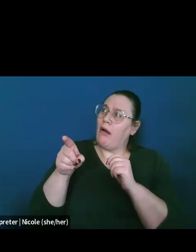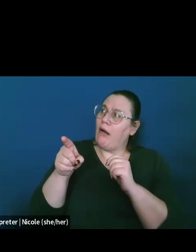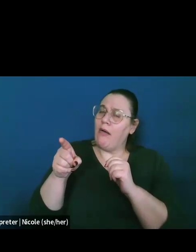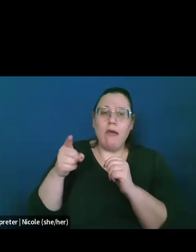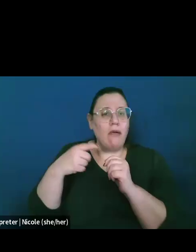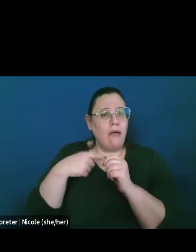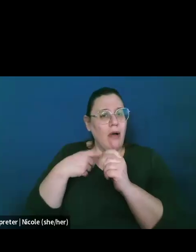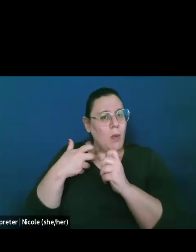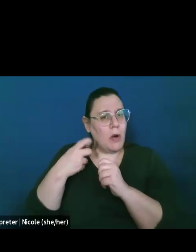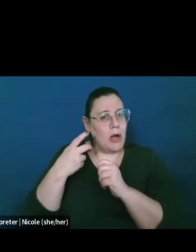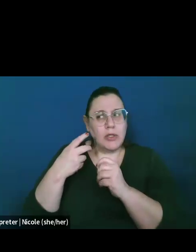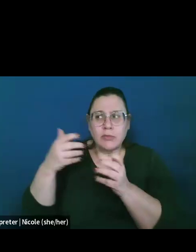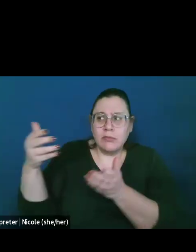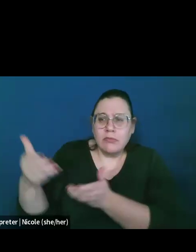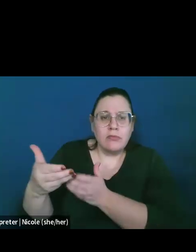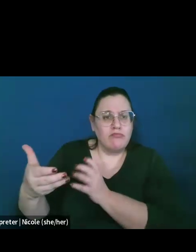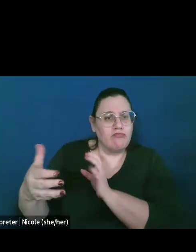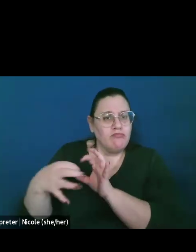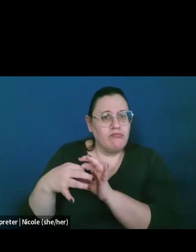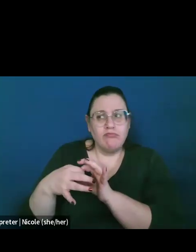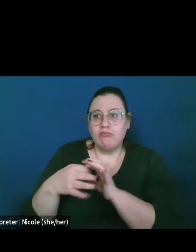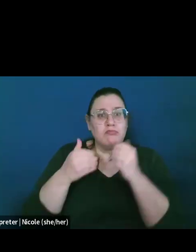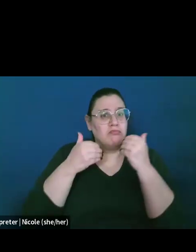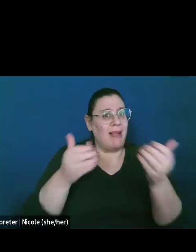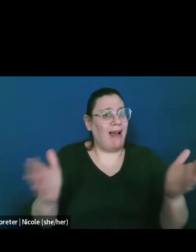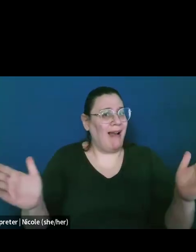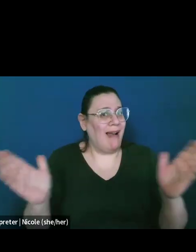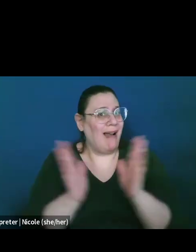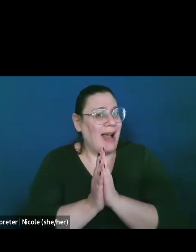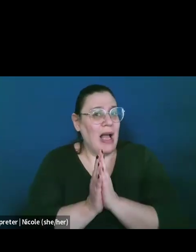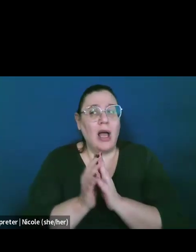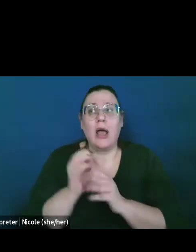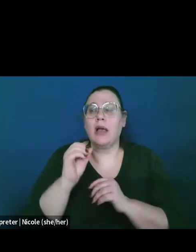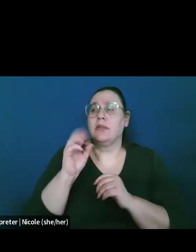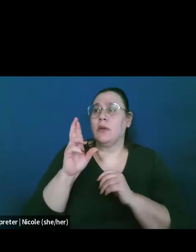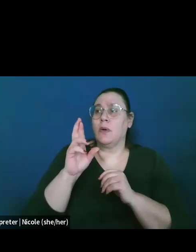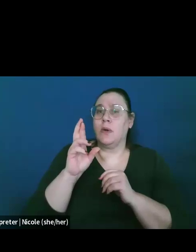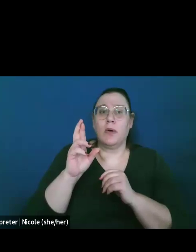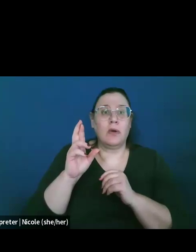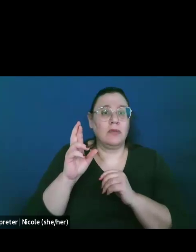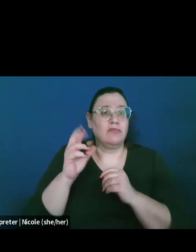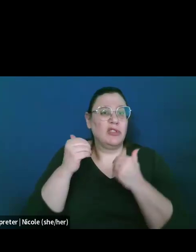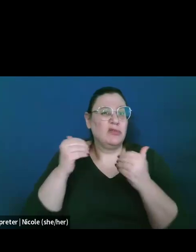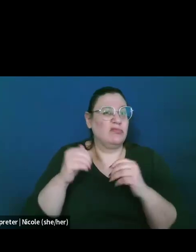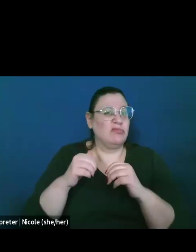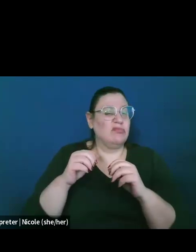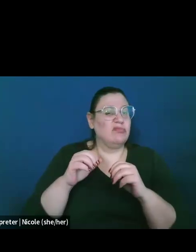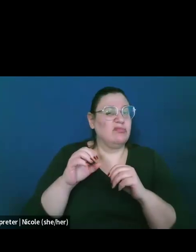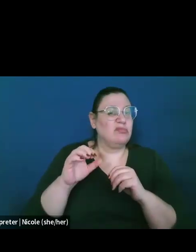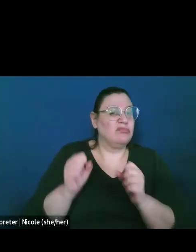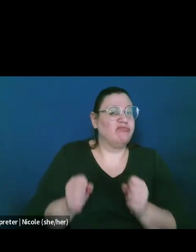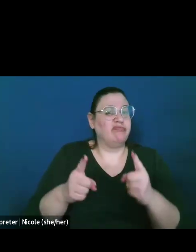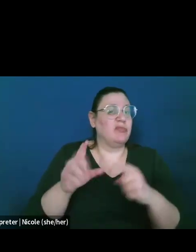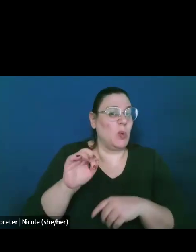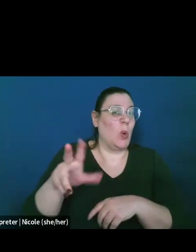want an intro to, not being hesitant about just asking or seeing if you just do a cold message out to them. But for the